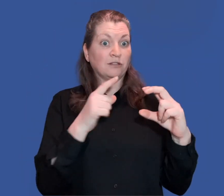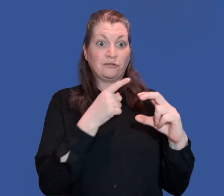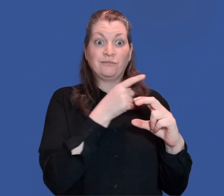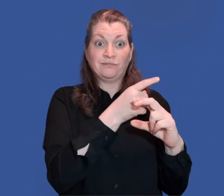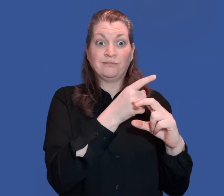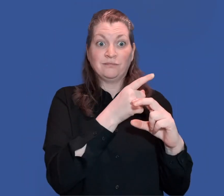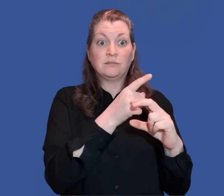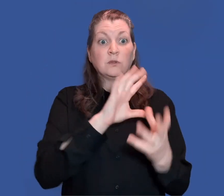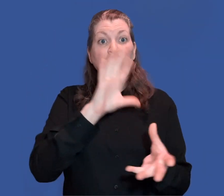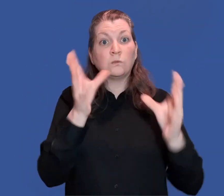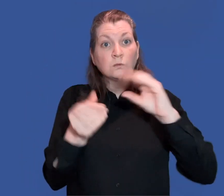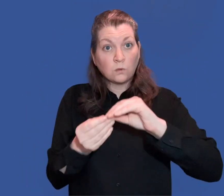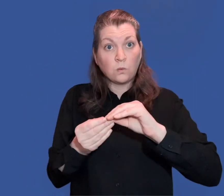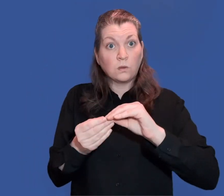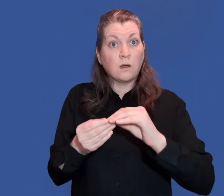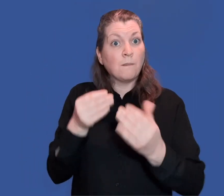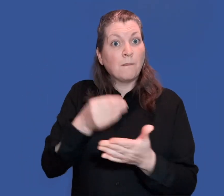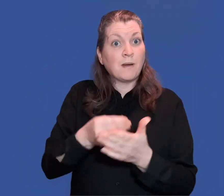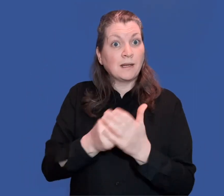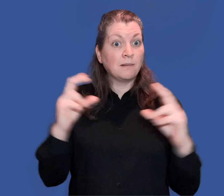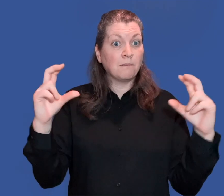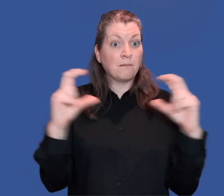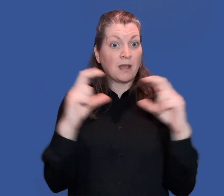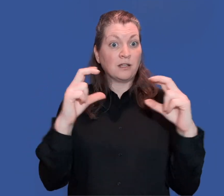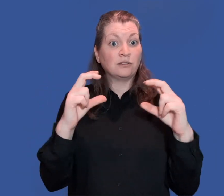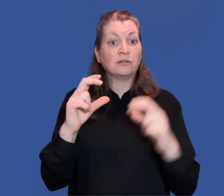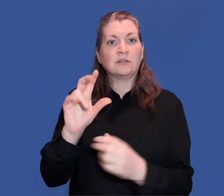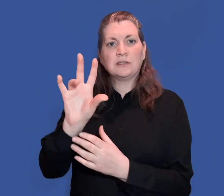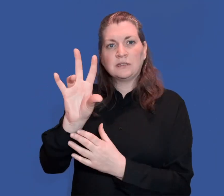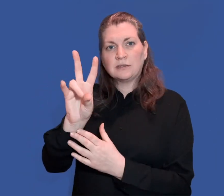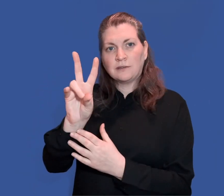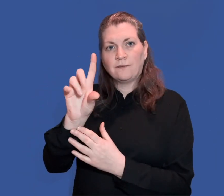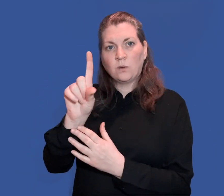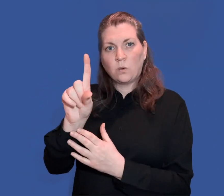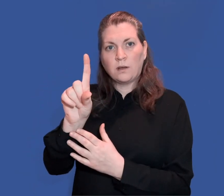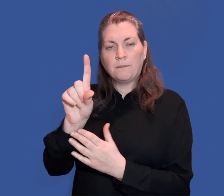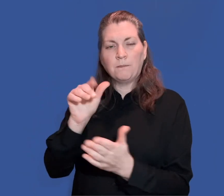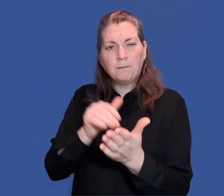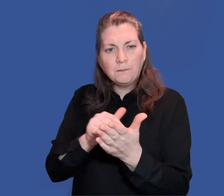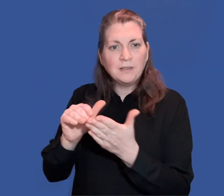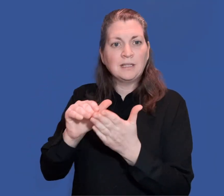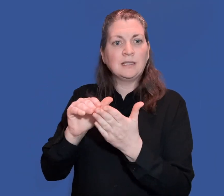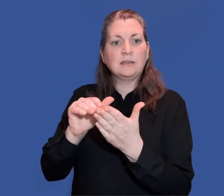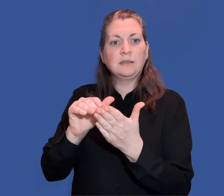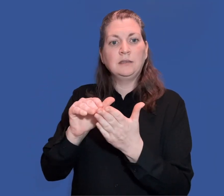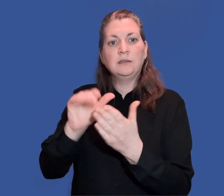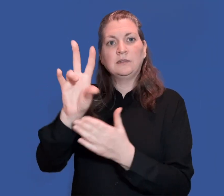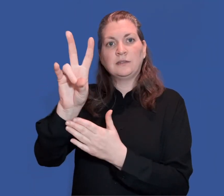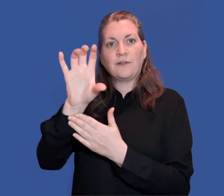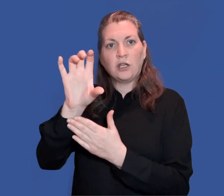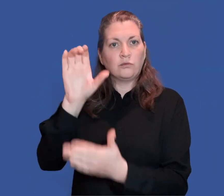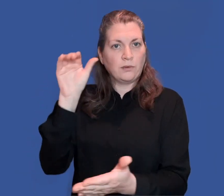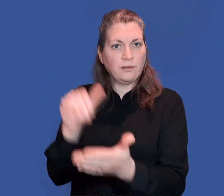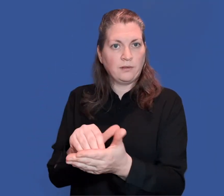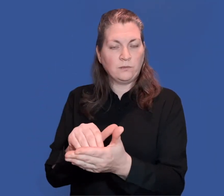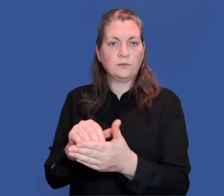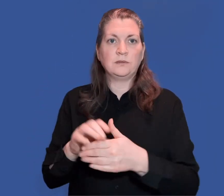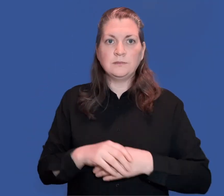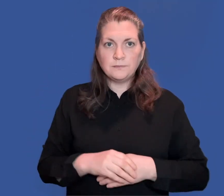Its purpose is to match federal funds and provide direct funding for needed and planned improvements to the state's transportation